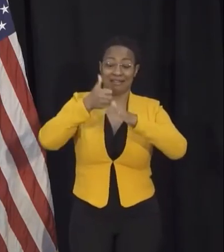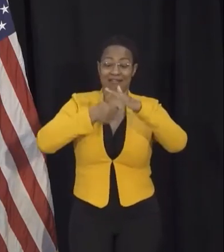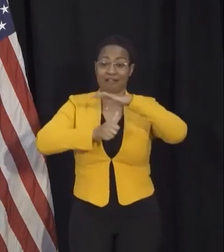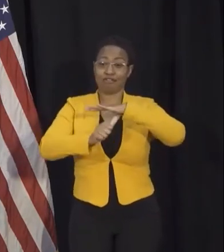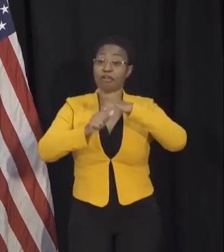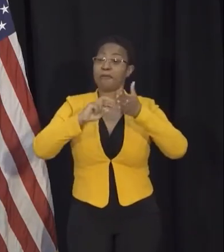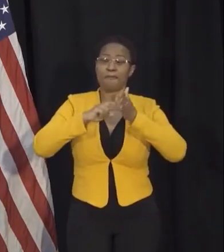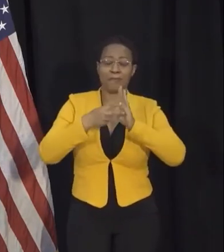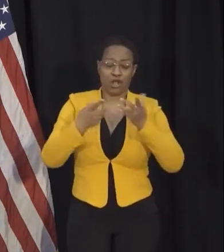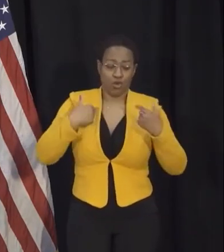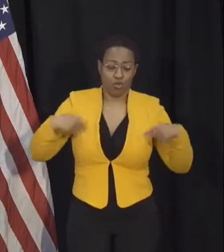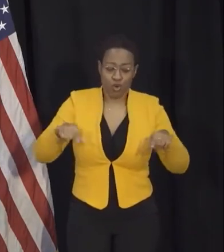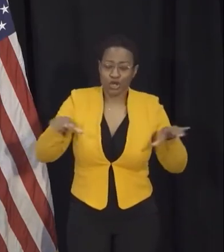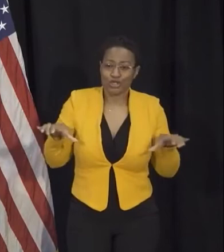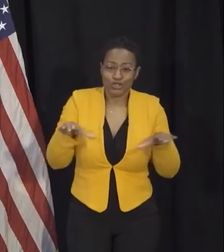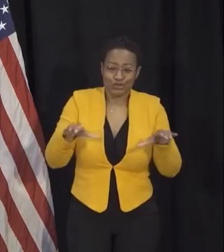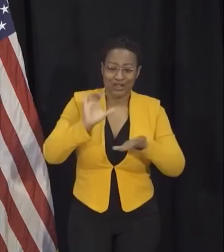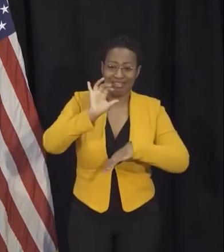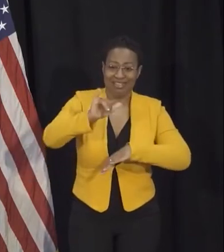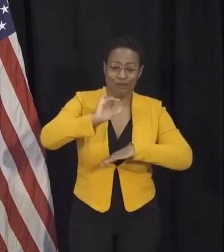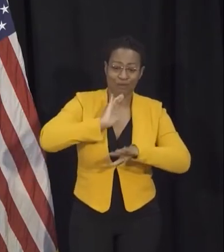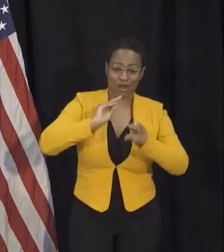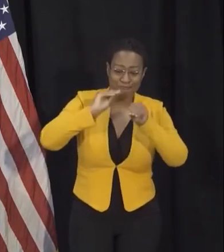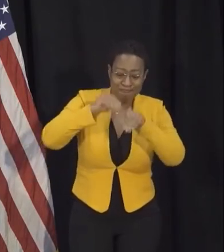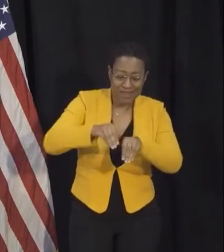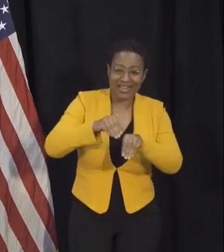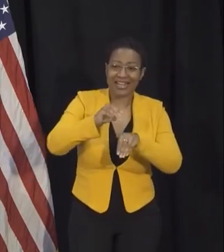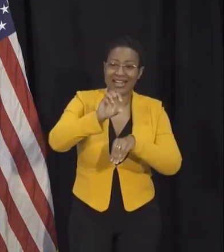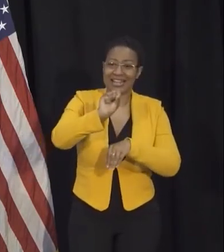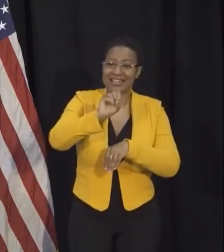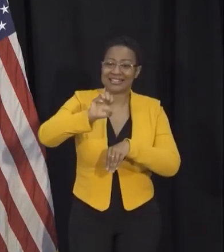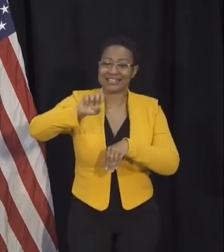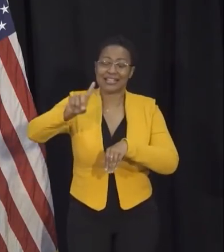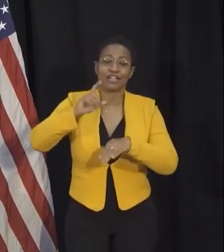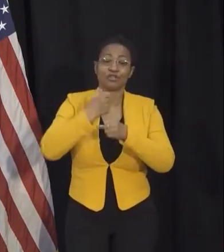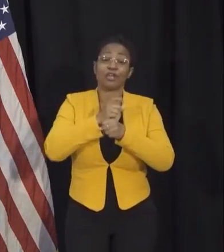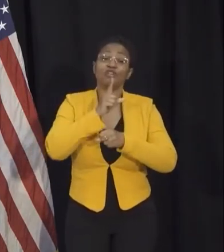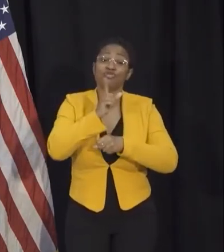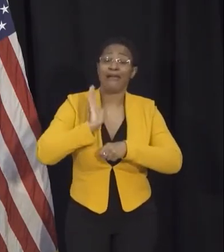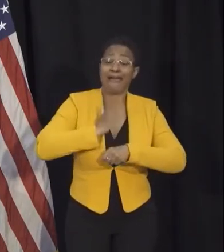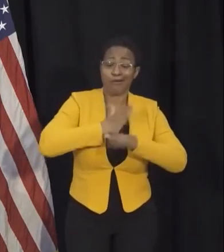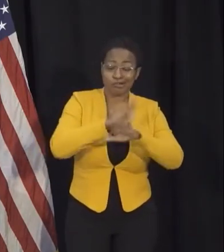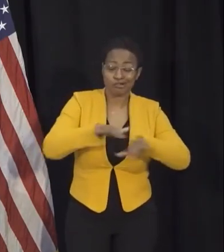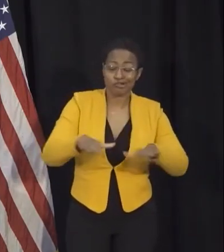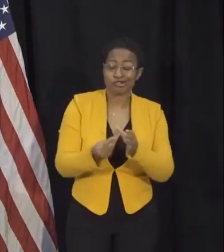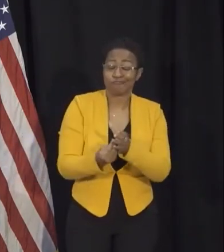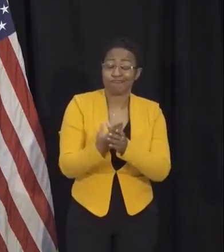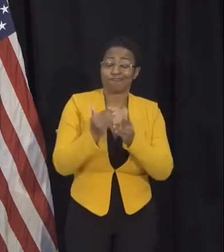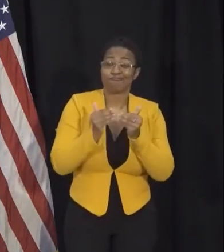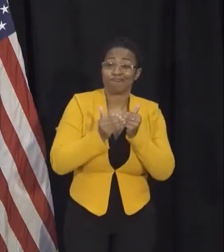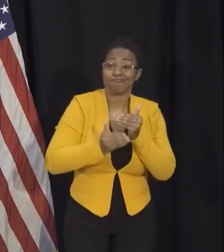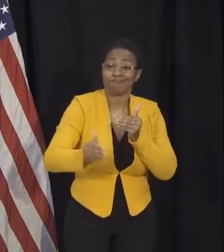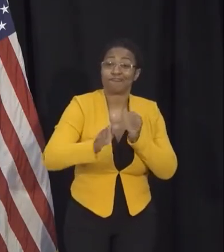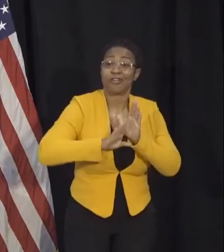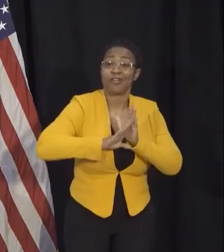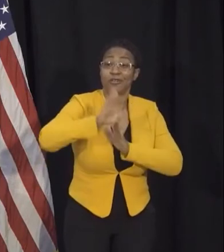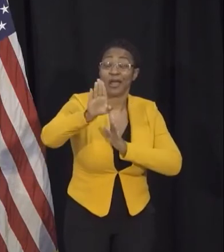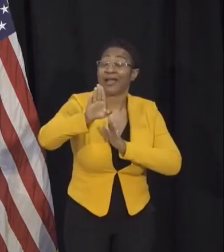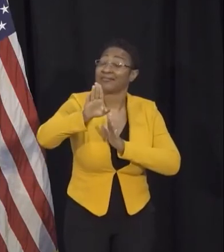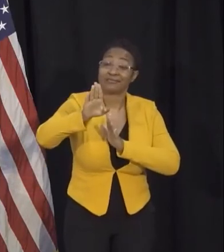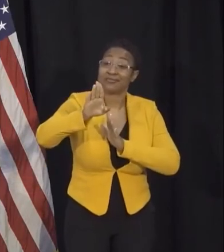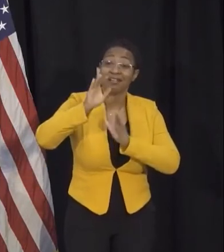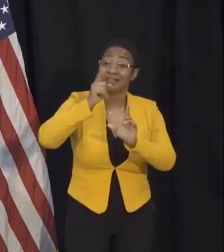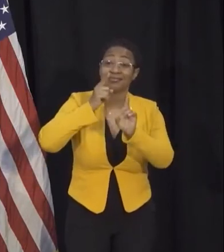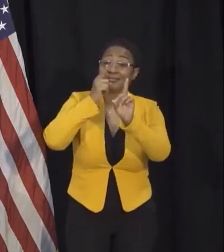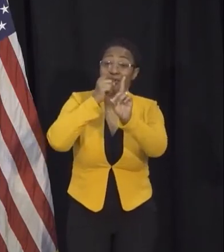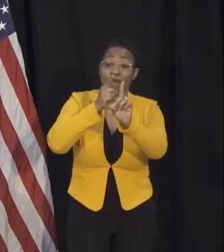we're doing today. So we are essentially committed to making sure that every kid in this